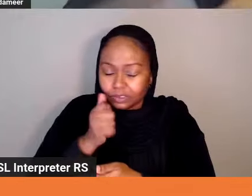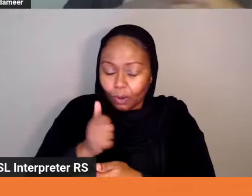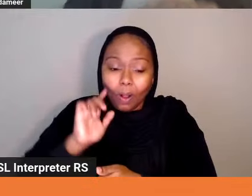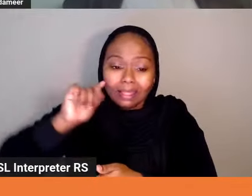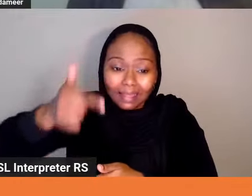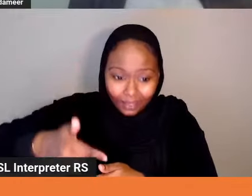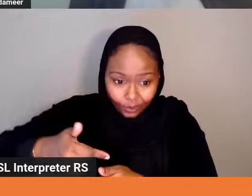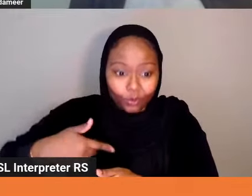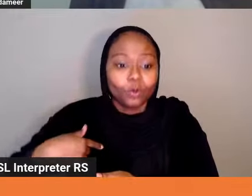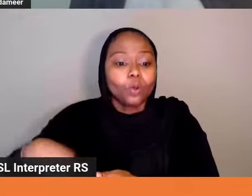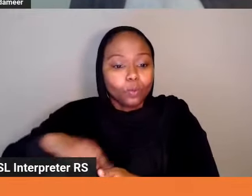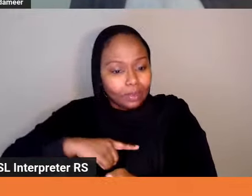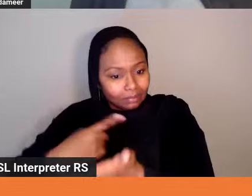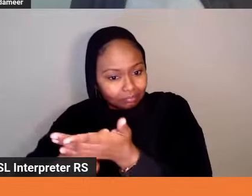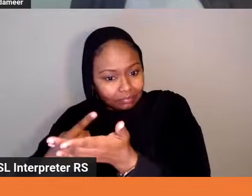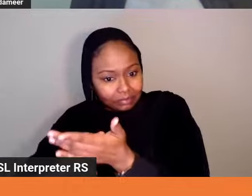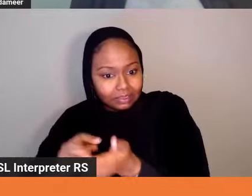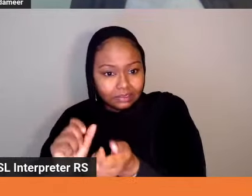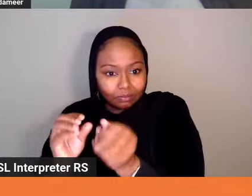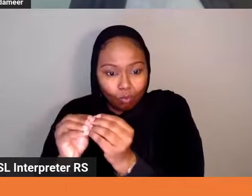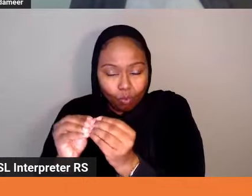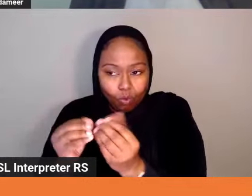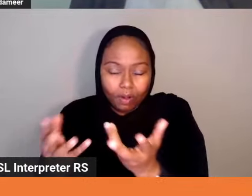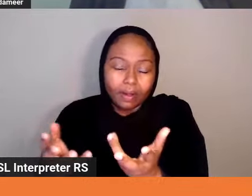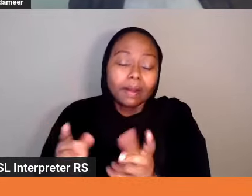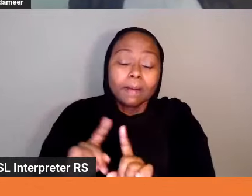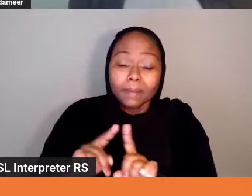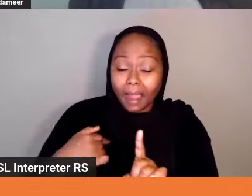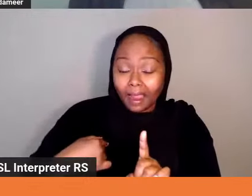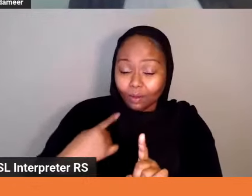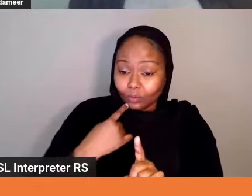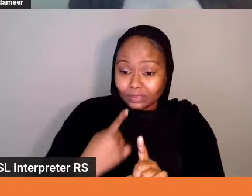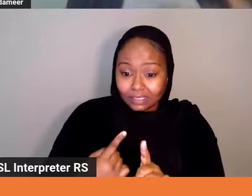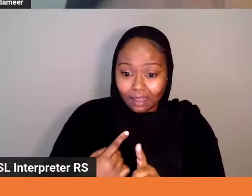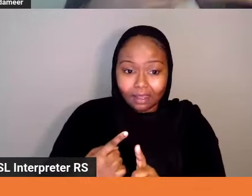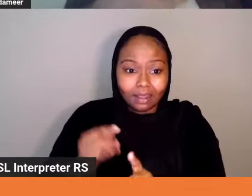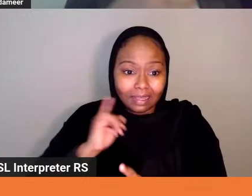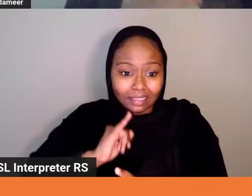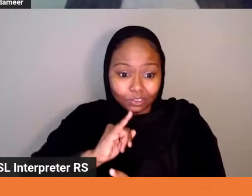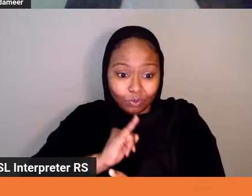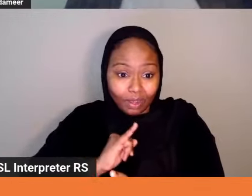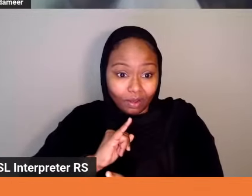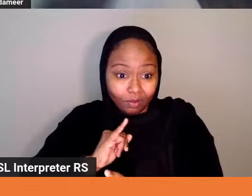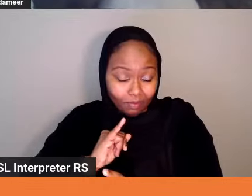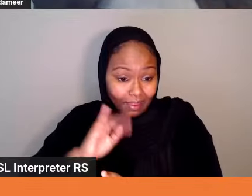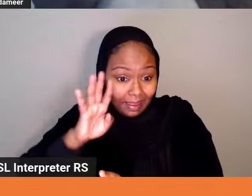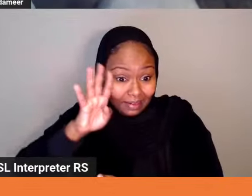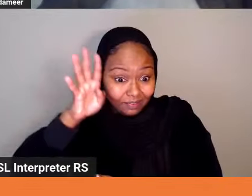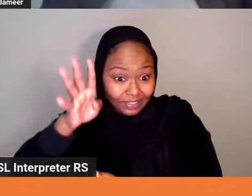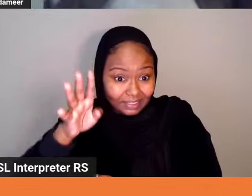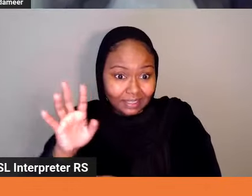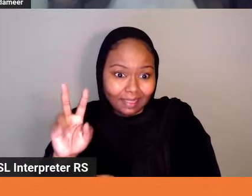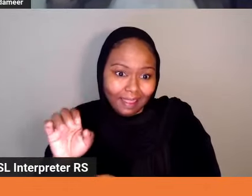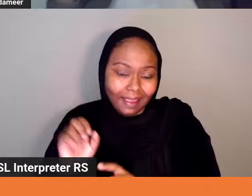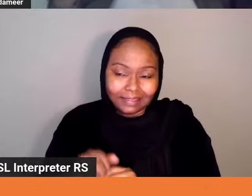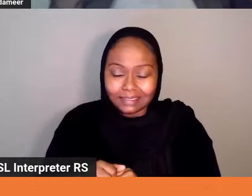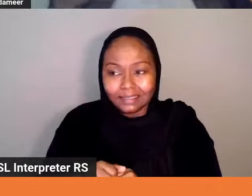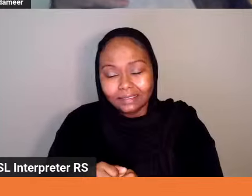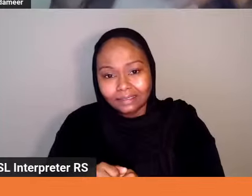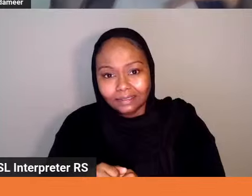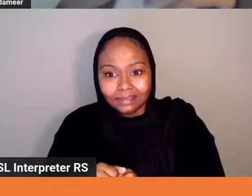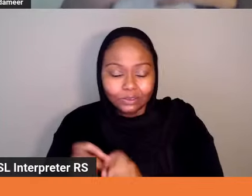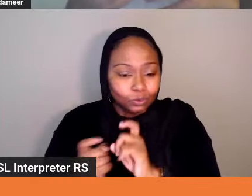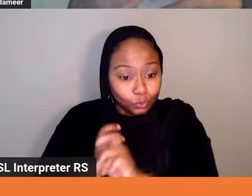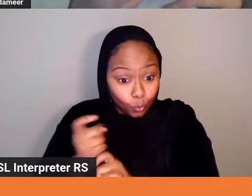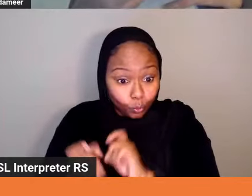specific issues, but I would say that Israel invented that terror, like the use and